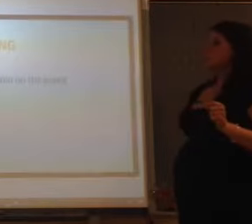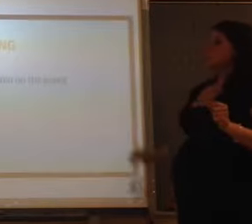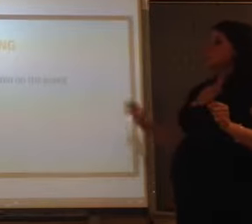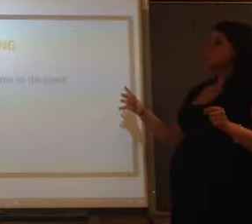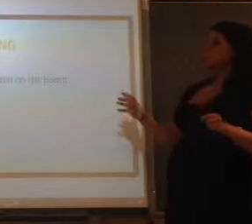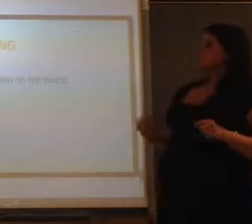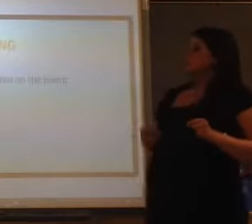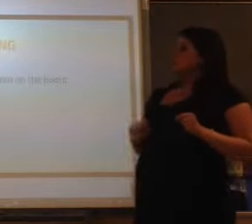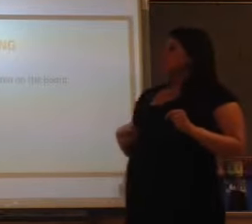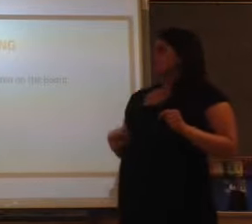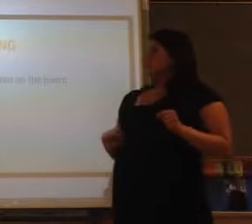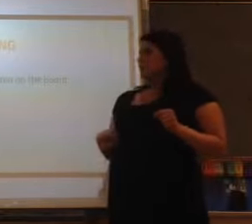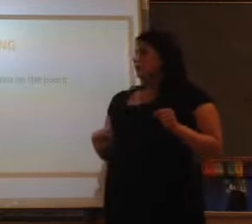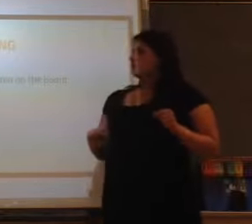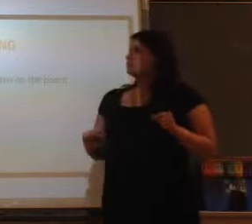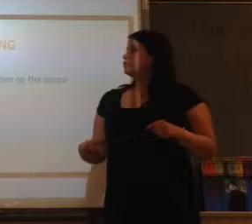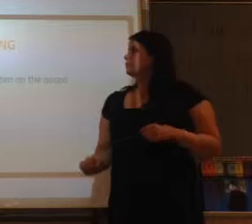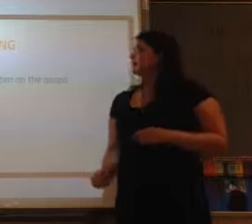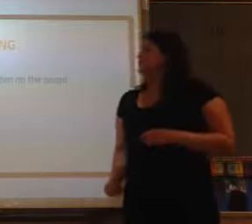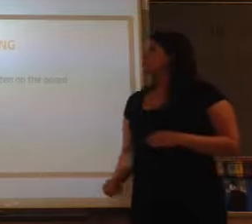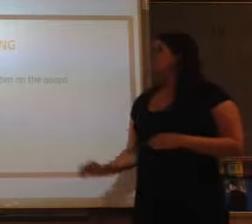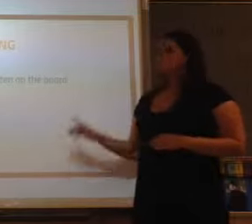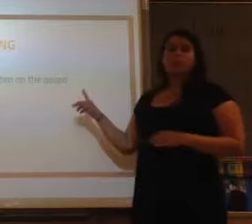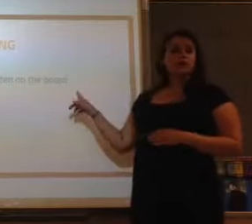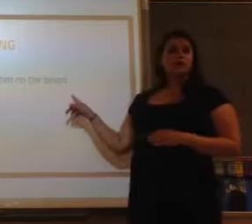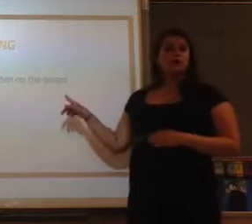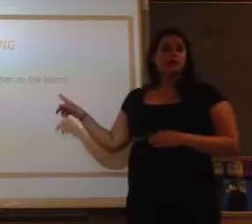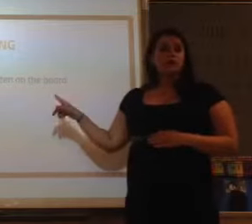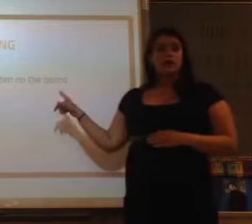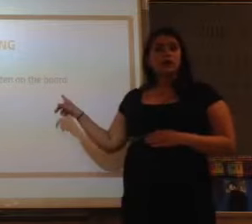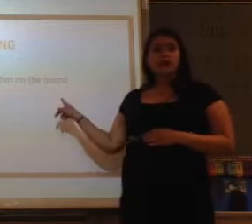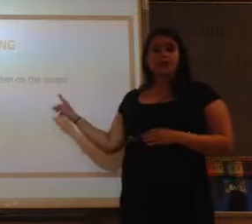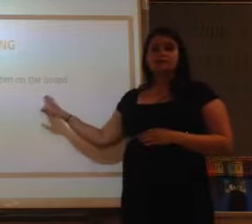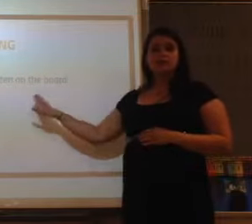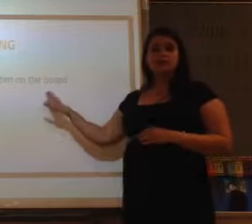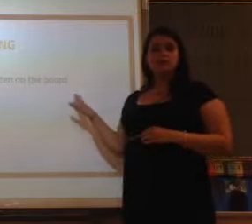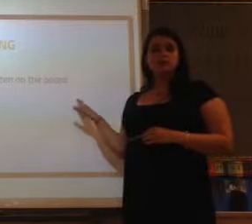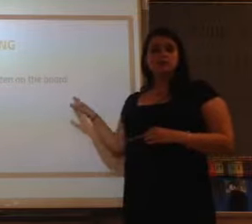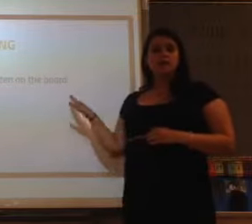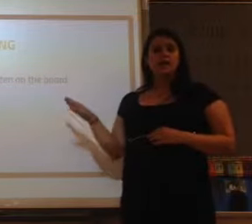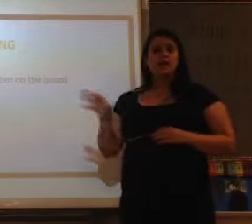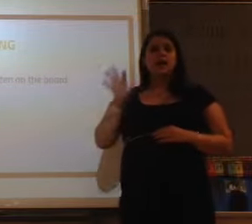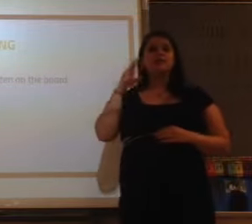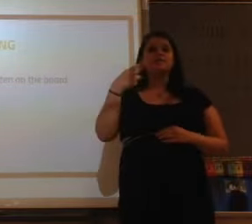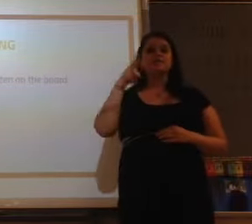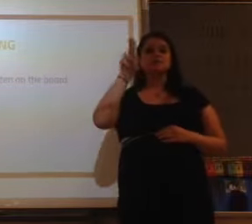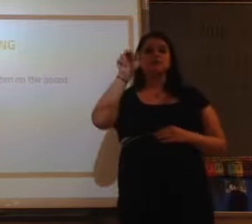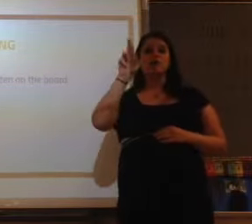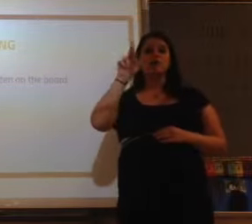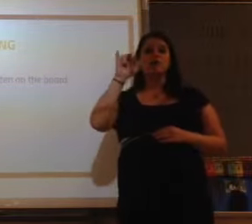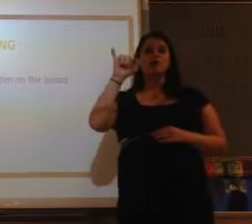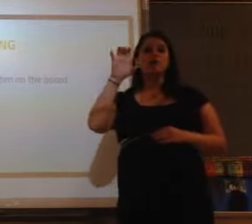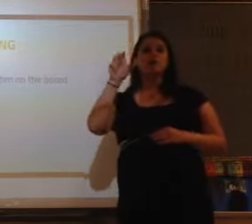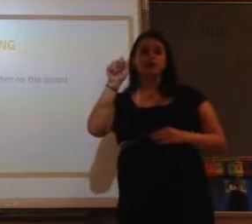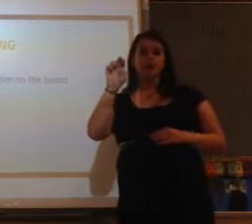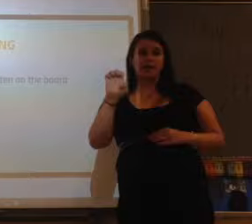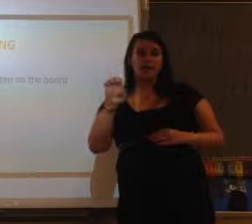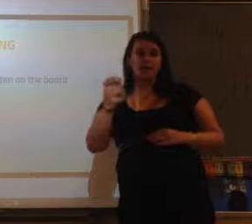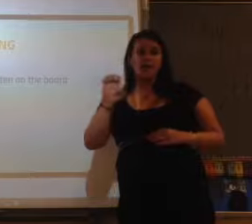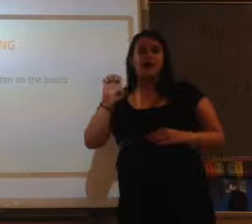So one example of chaining would be to point to the word hurricane written on the board and fingerspell hurricane,